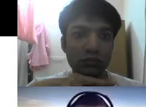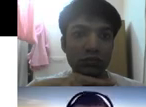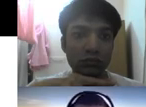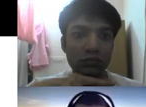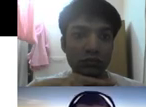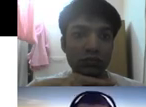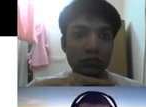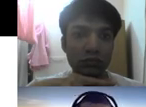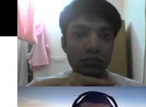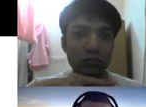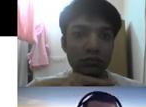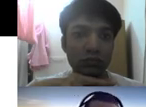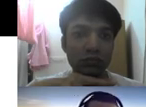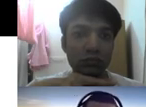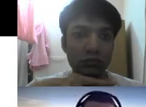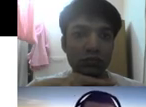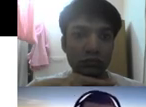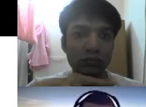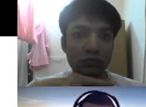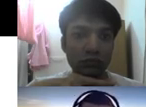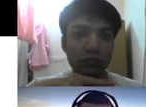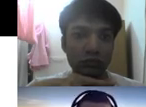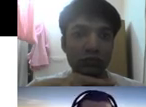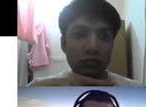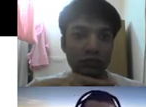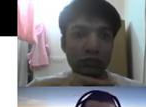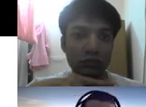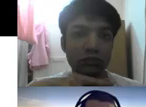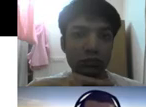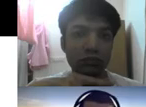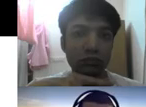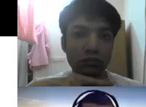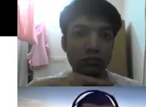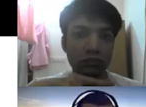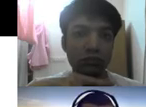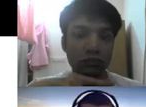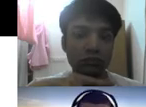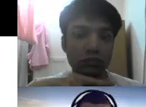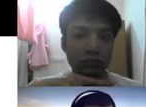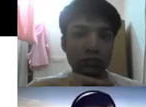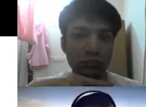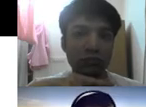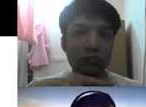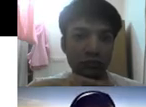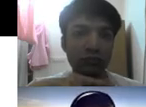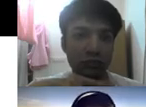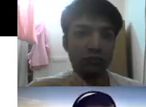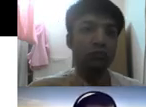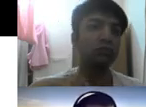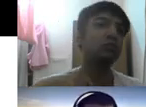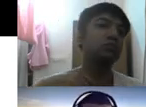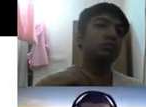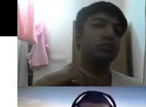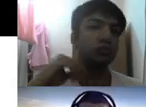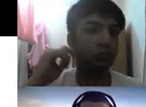We then feed this to like the next state of the LSTM, which is 1 cell of LSTM calculation per frame.